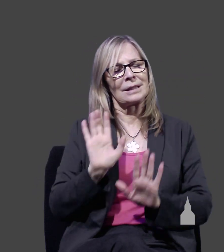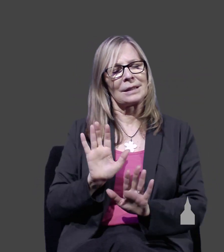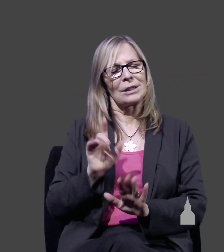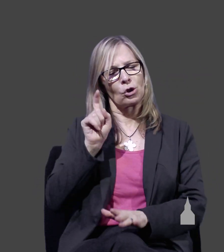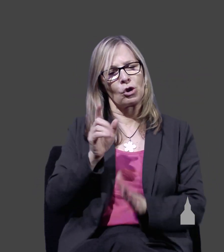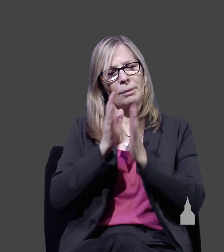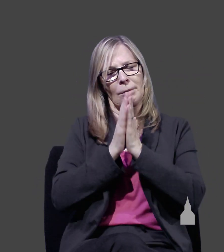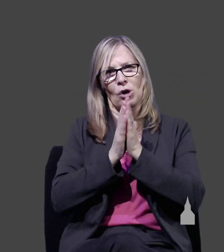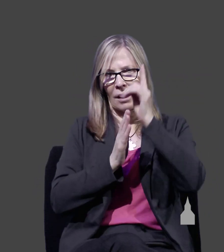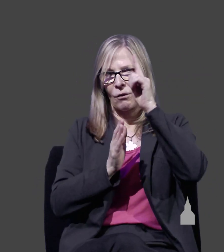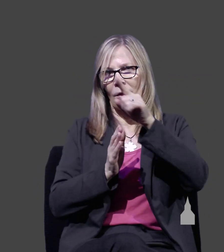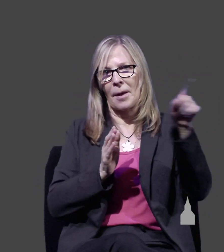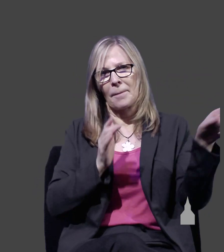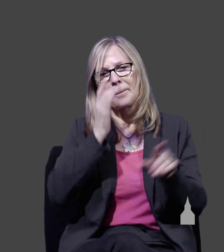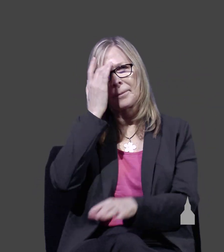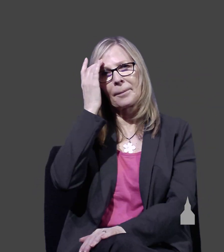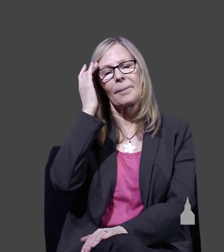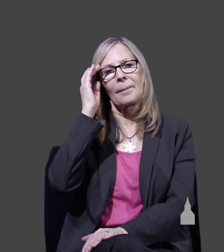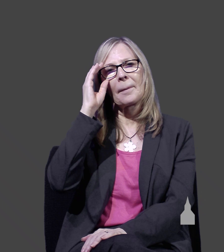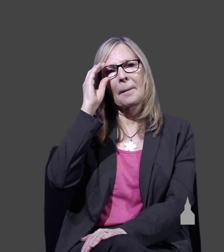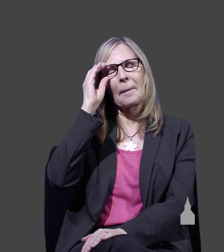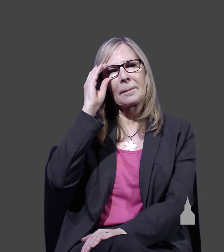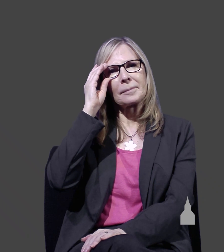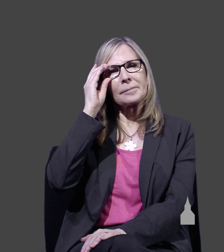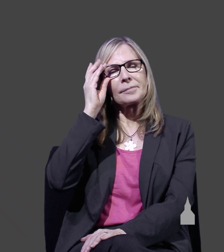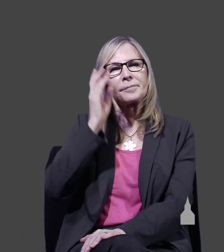should be praying for them.